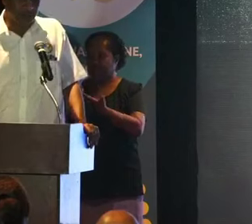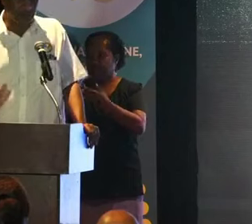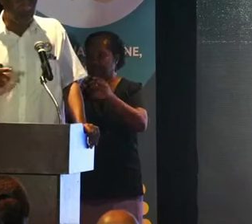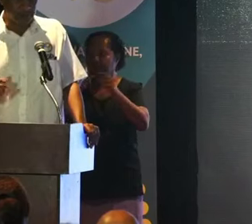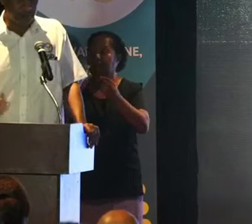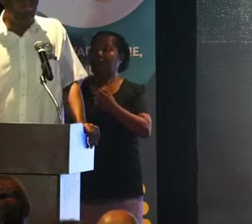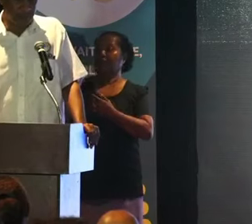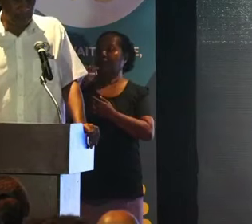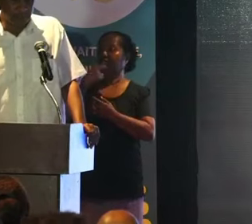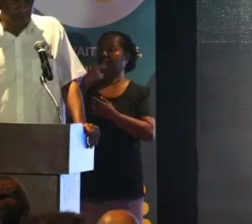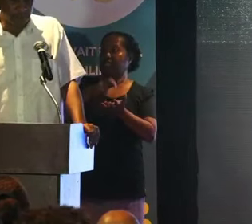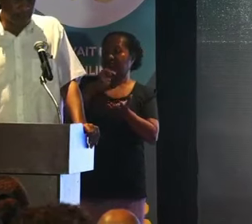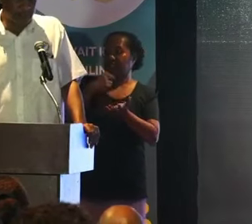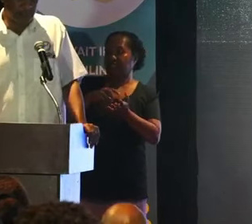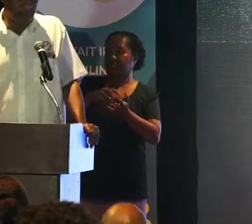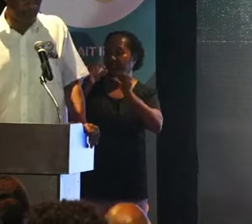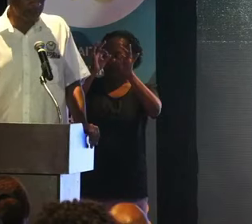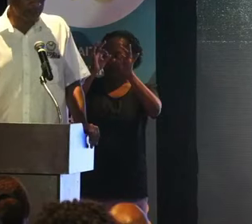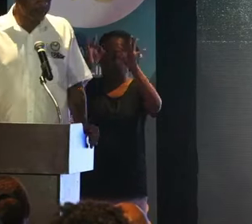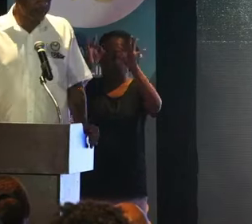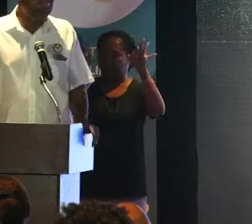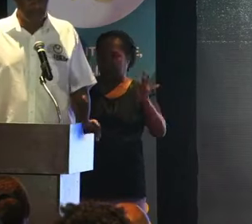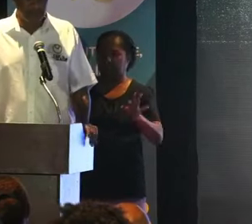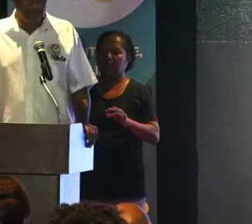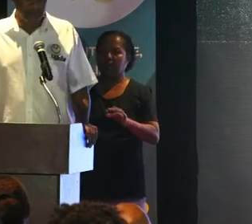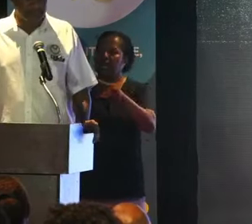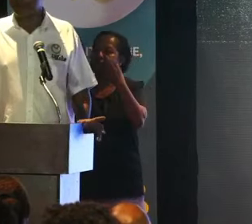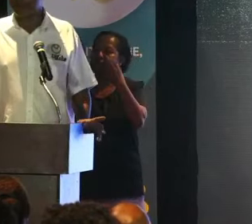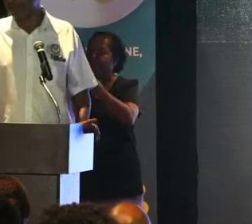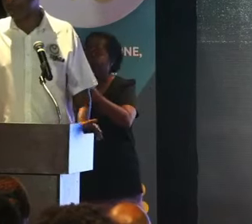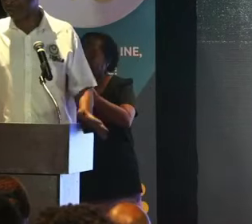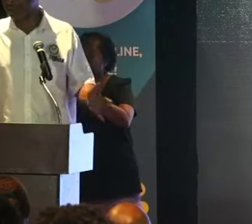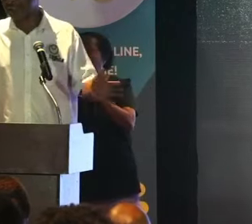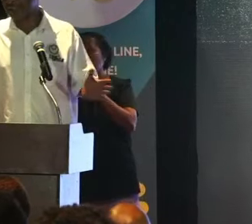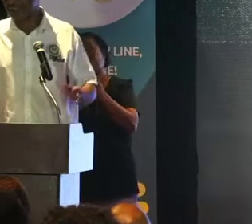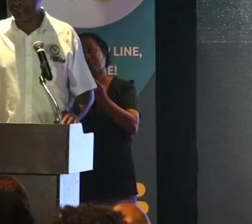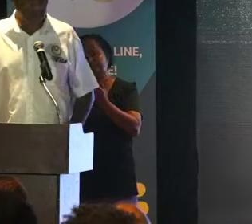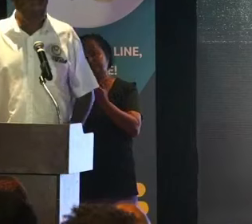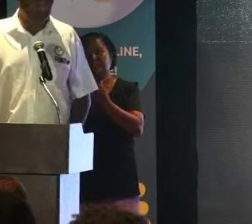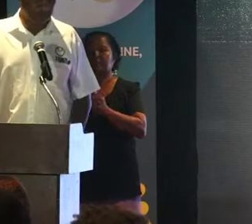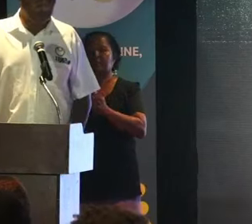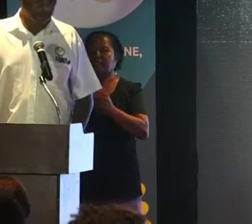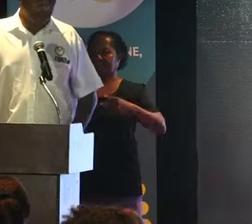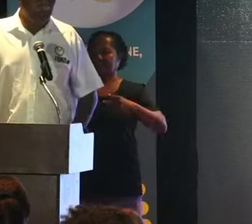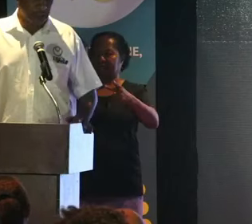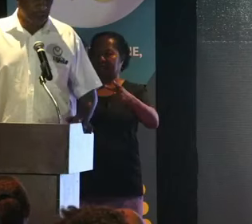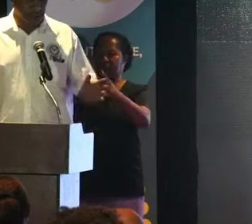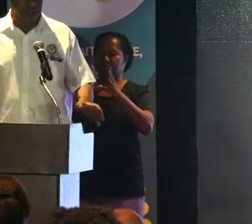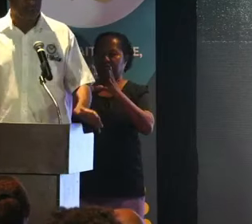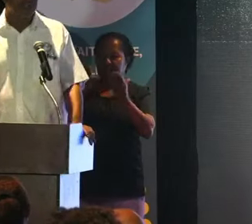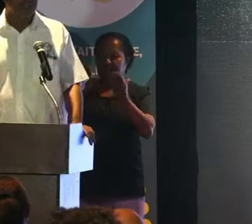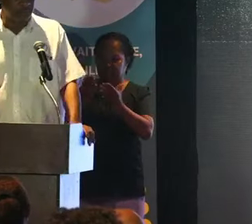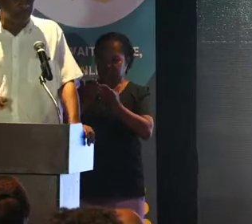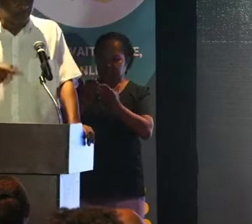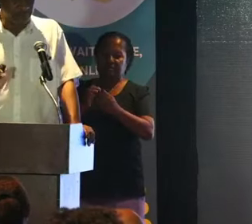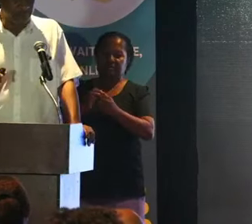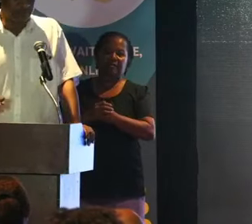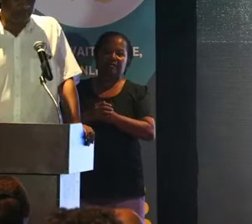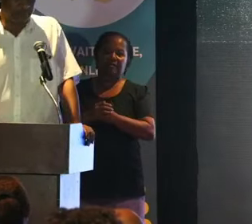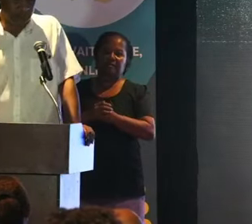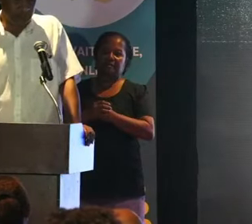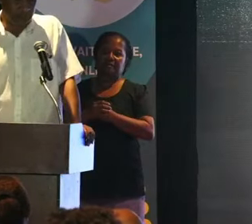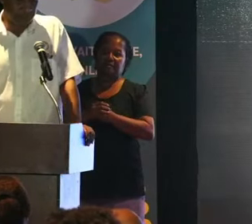So groups, for instance, family groups, village groups, clan groups, that's why I said ILG, could potentially team up and